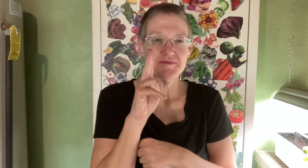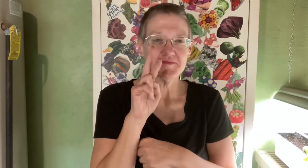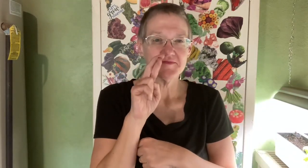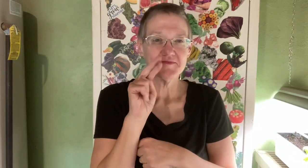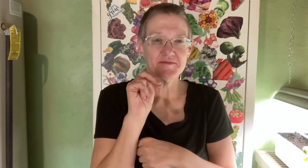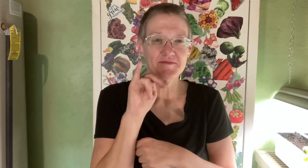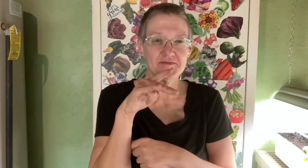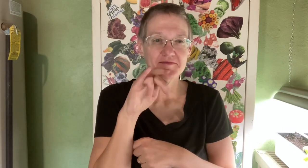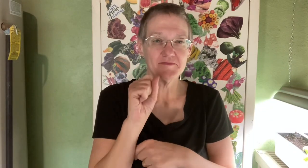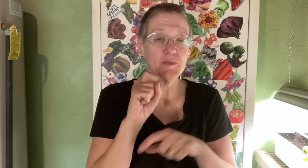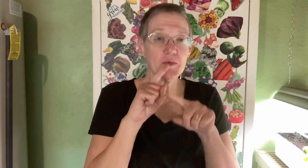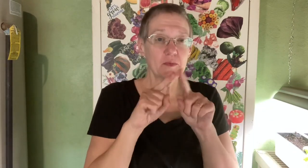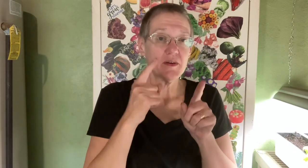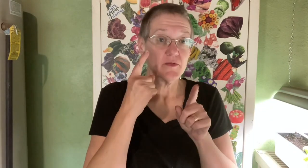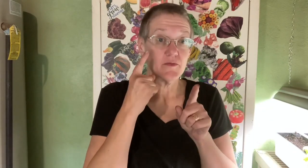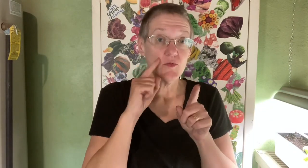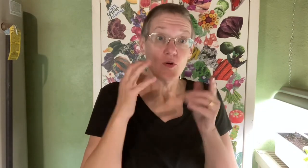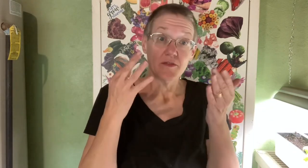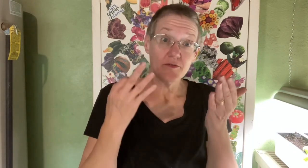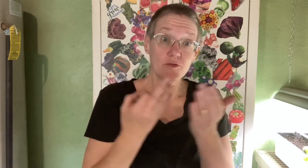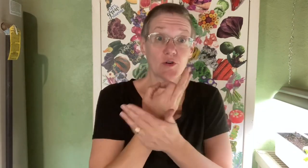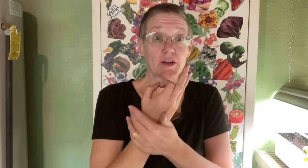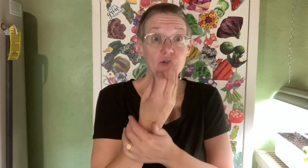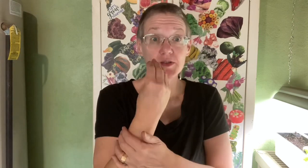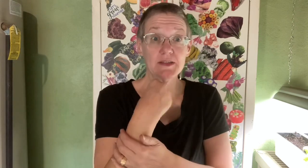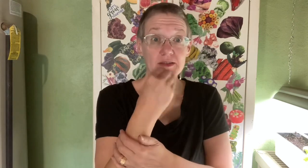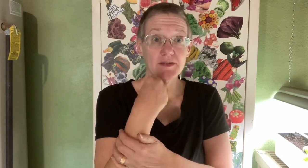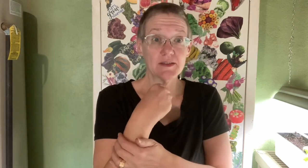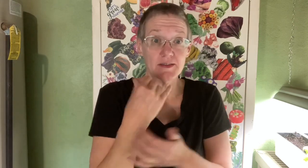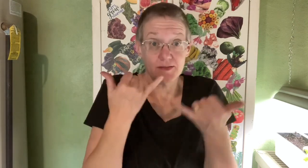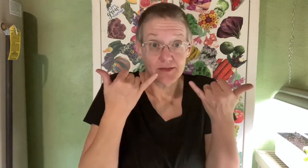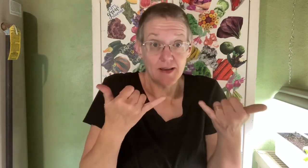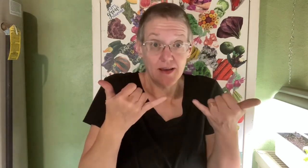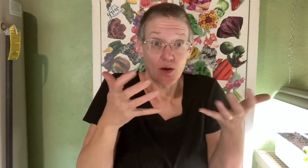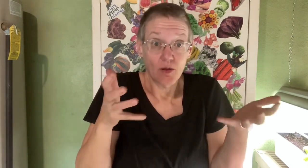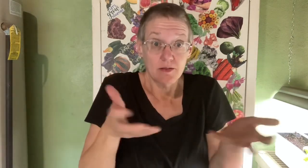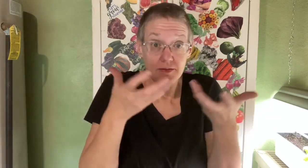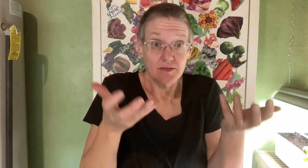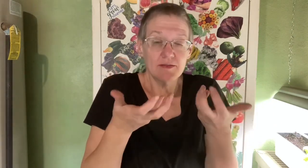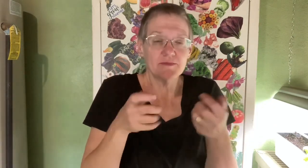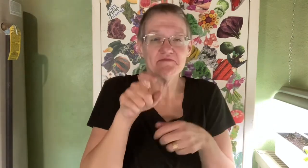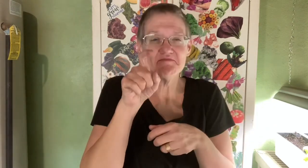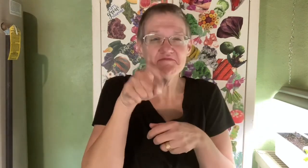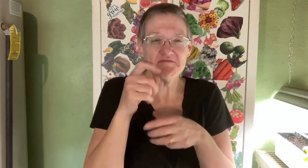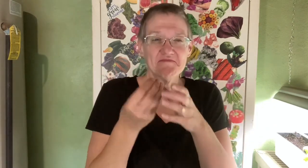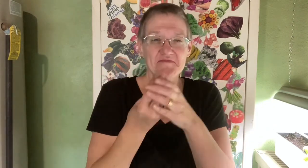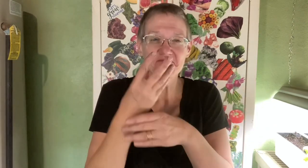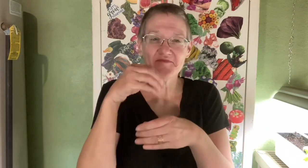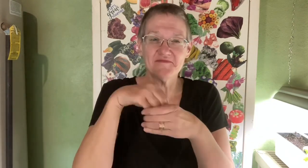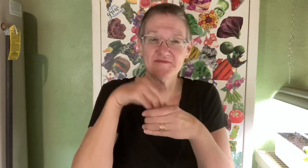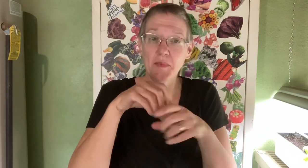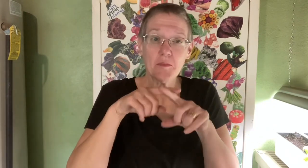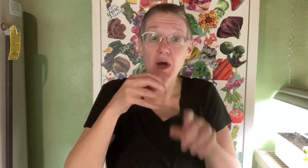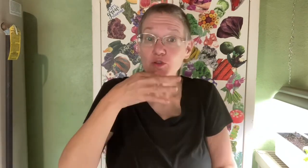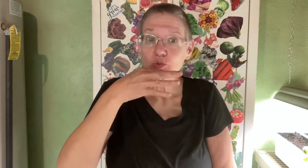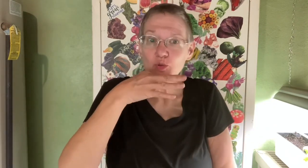of greens and some turnips. But for fresh salad right now, we're going to have to harvest here